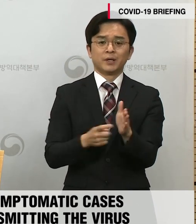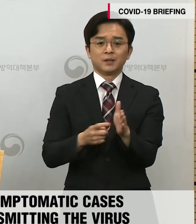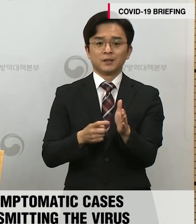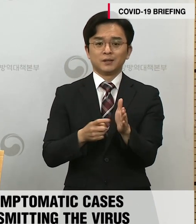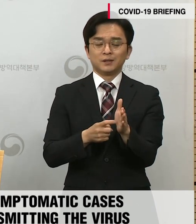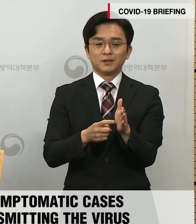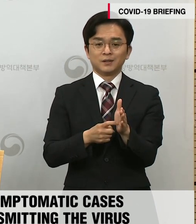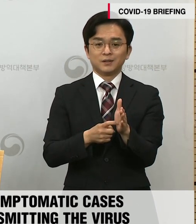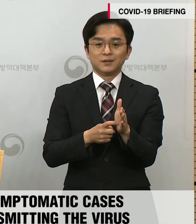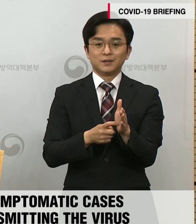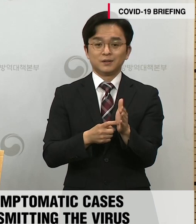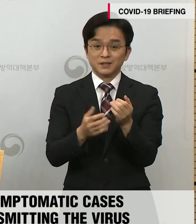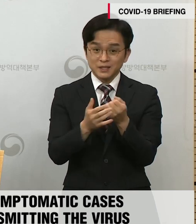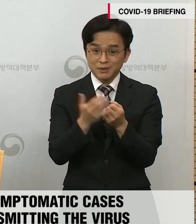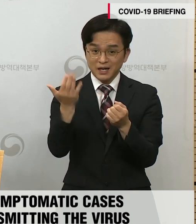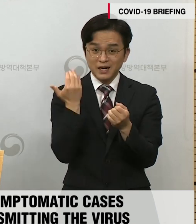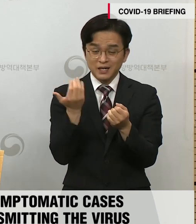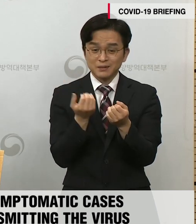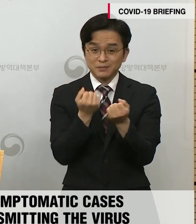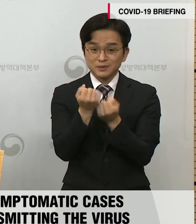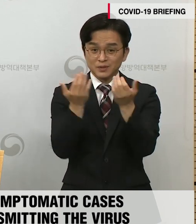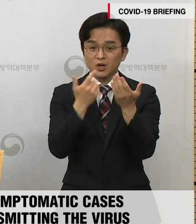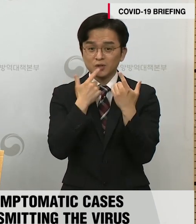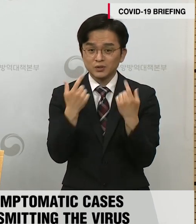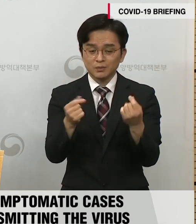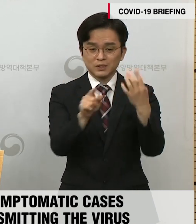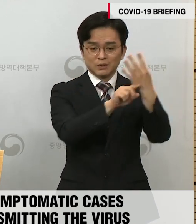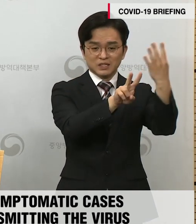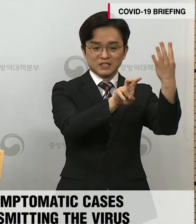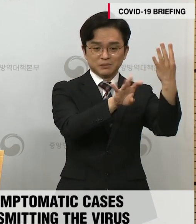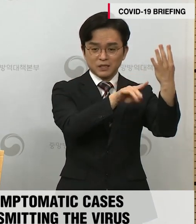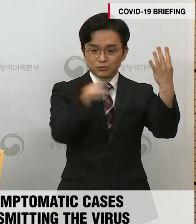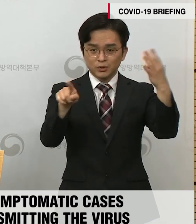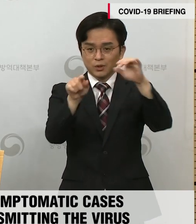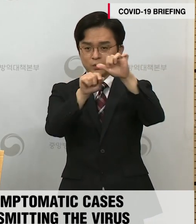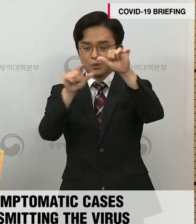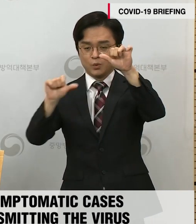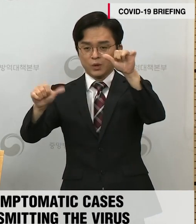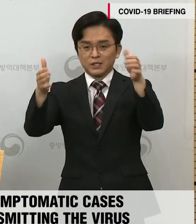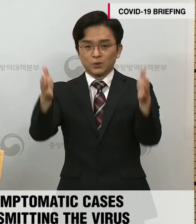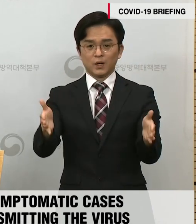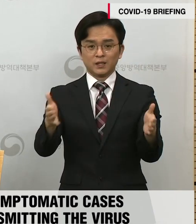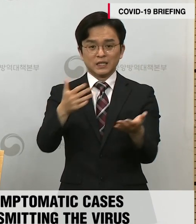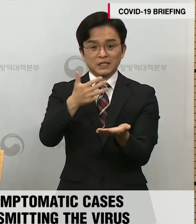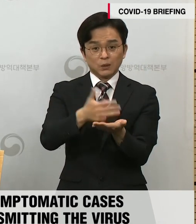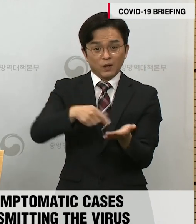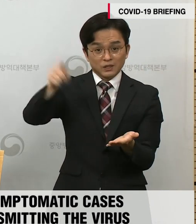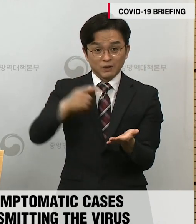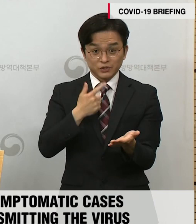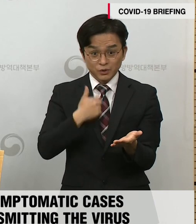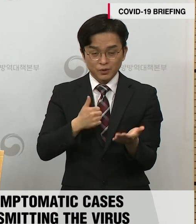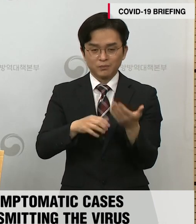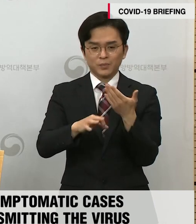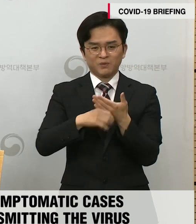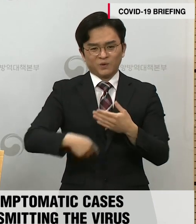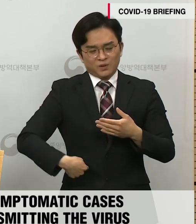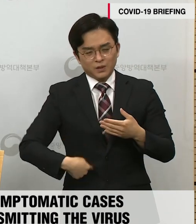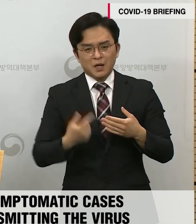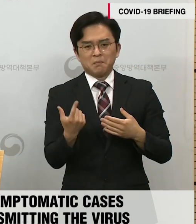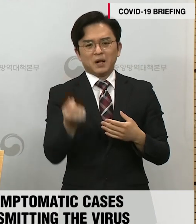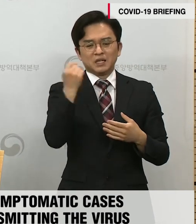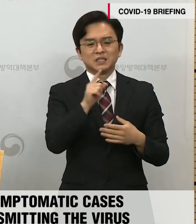you show symptoms, or if you are suspicious, or if you have visited these areas during the same time,